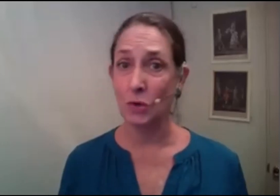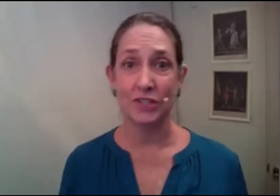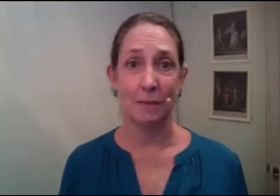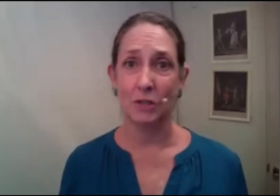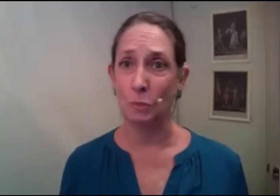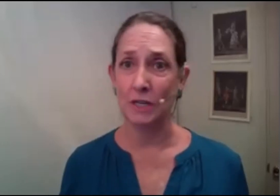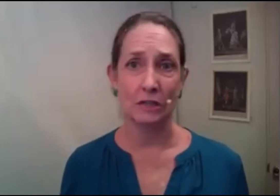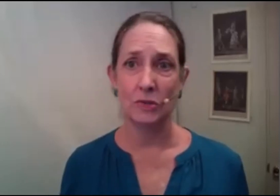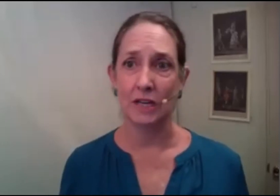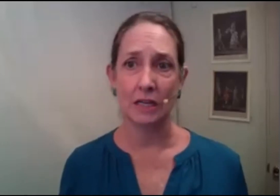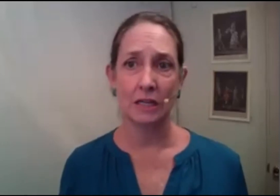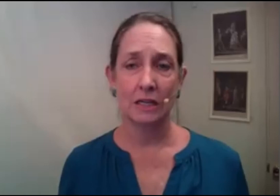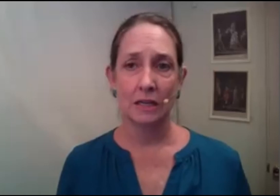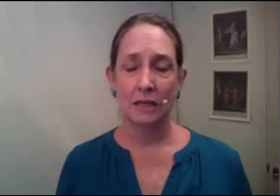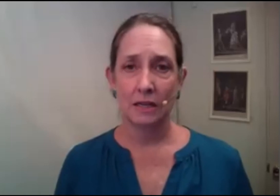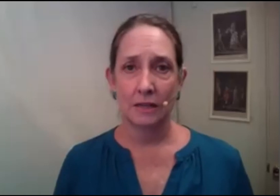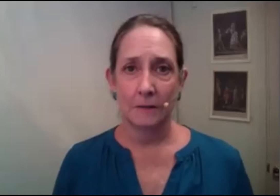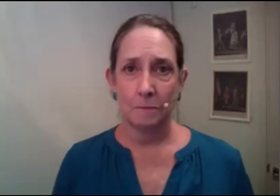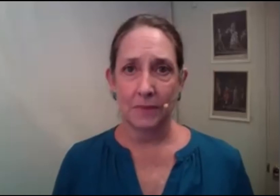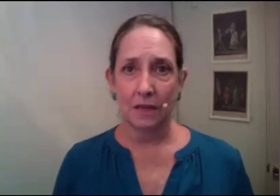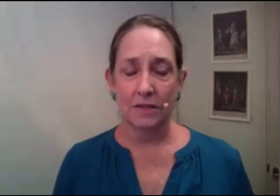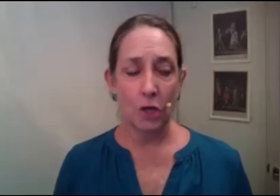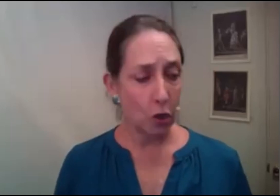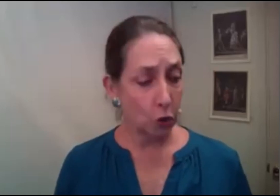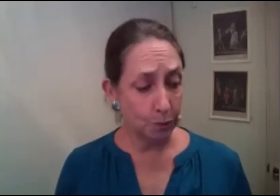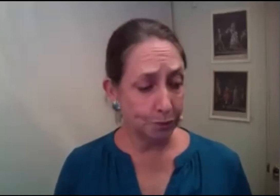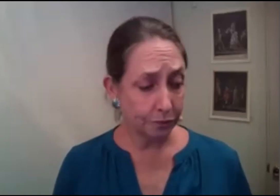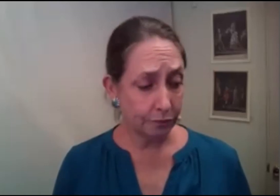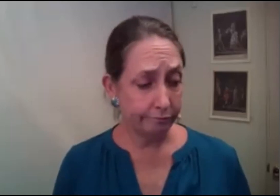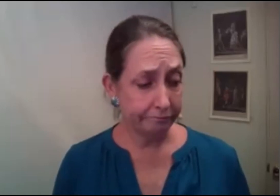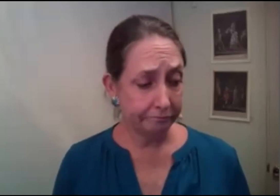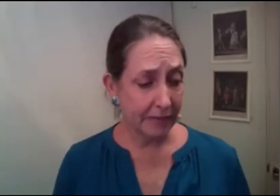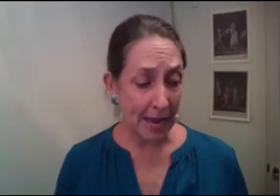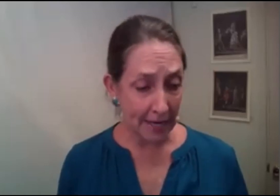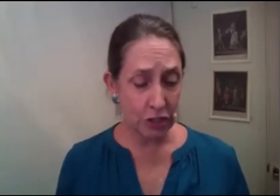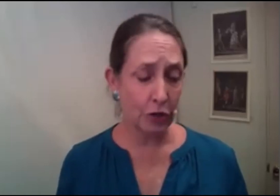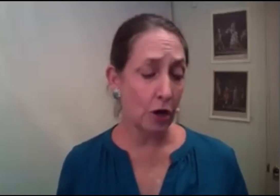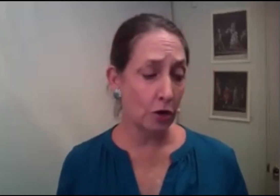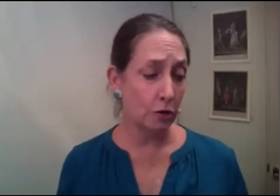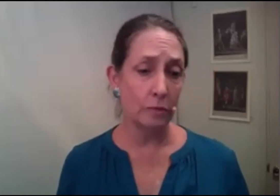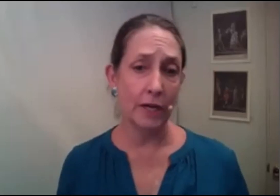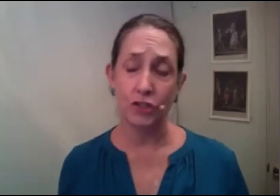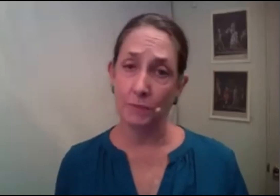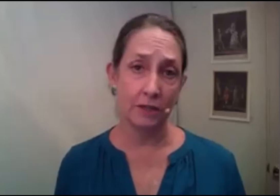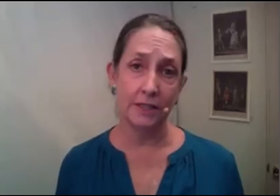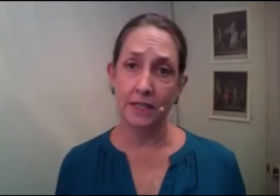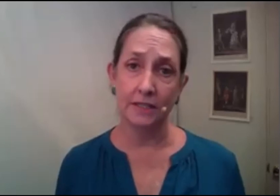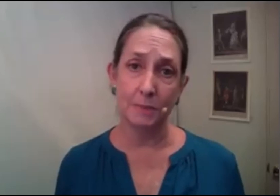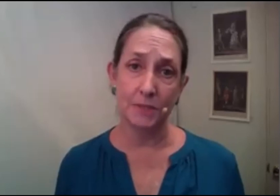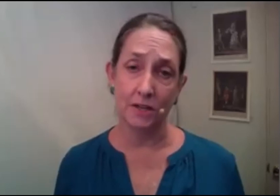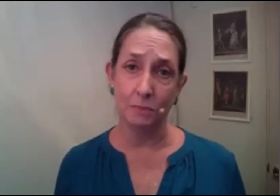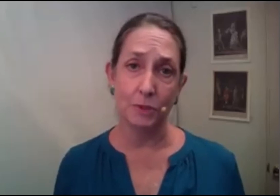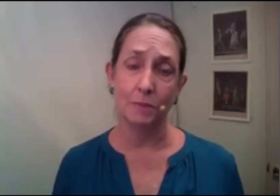cabinet doors kept opening and closing. So Patty took her home while Jim carried the